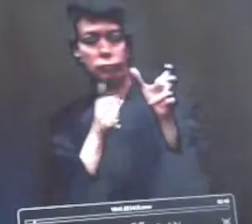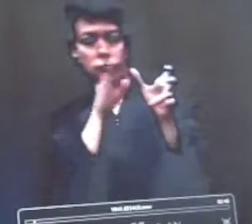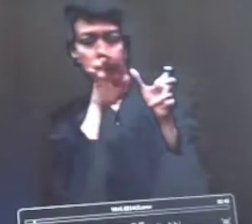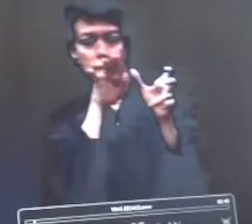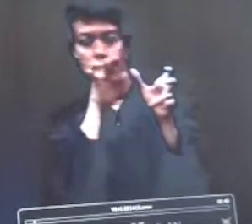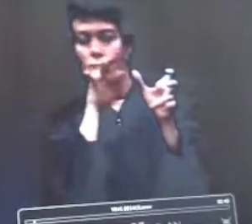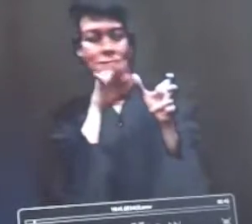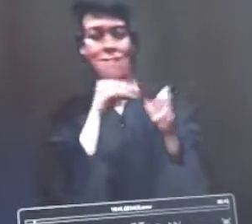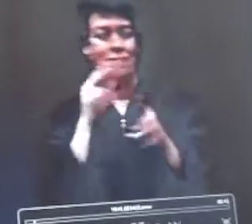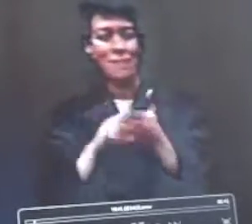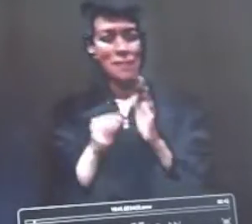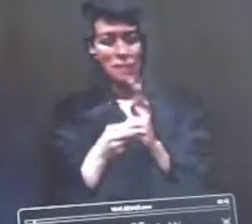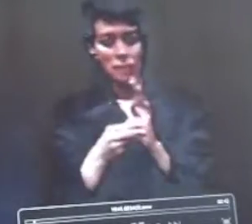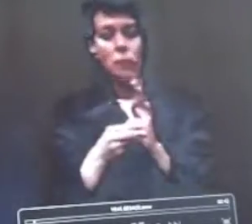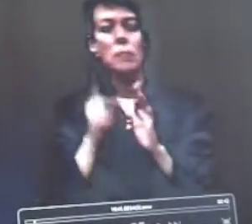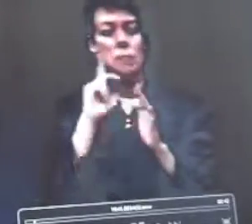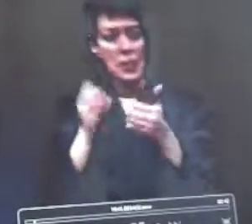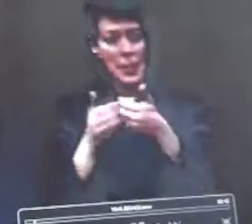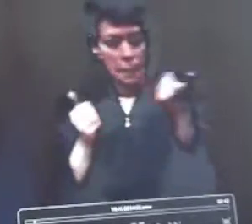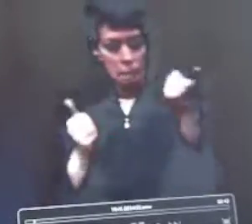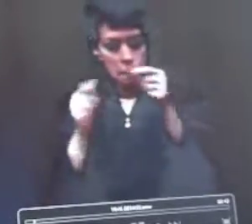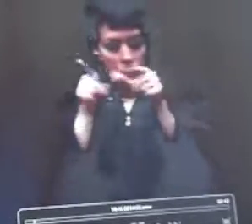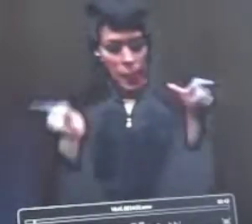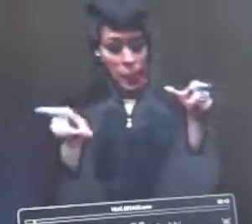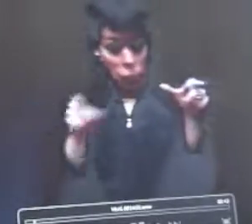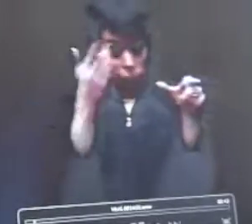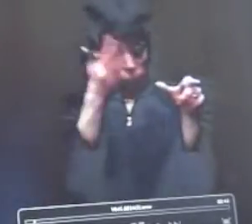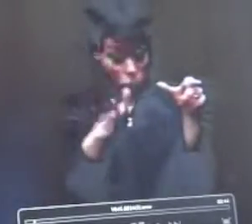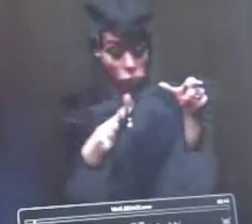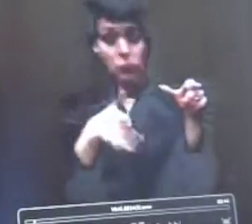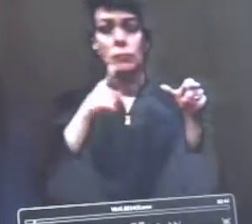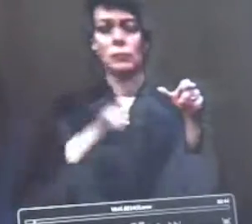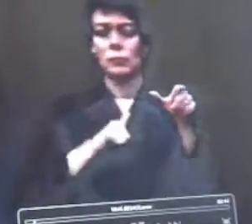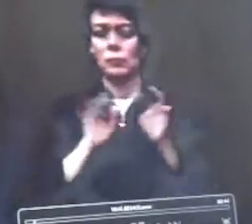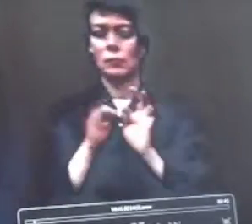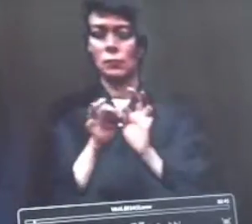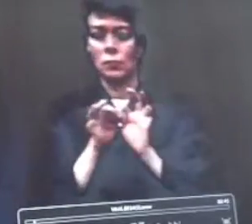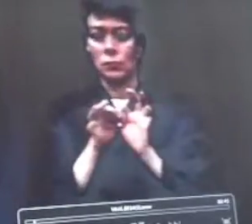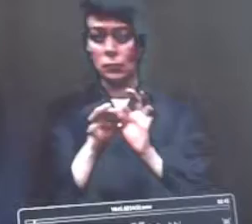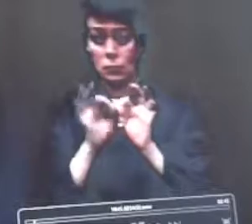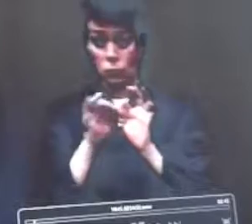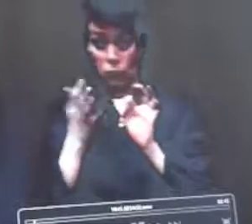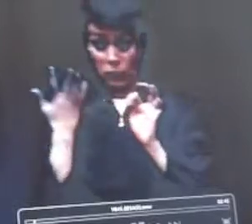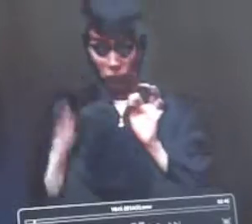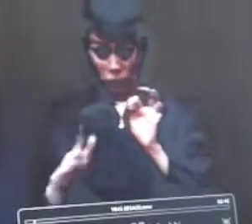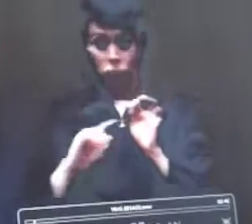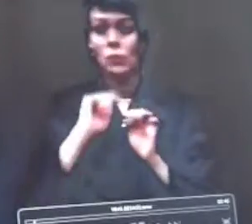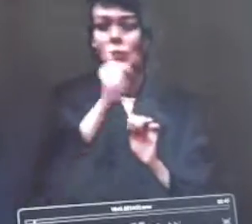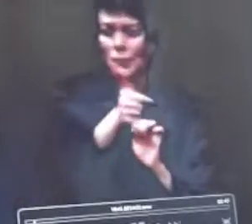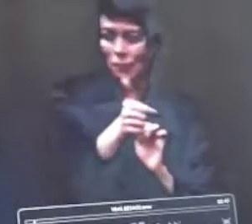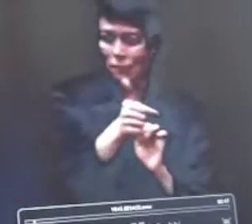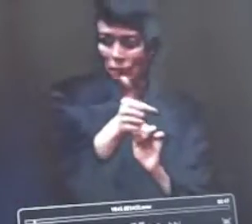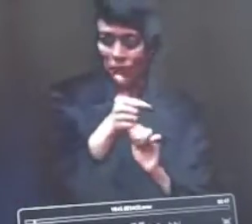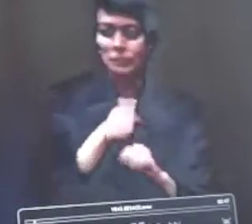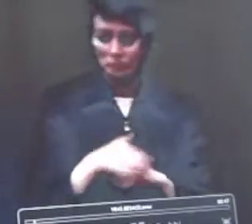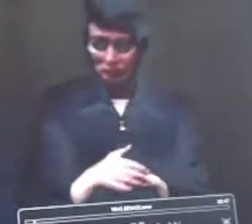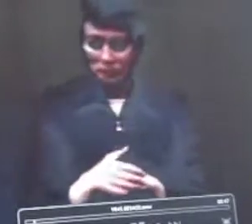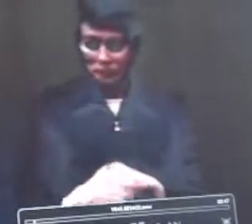time, like waiting a little bit and then speaking. But it's waiting until one message is over and